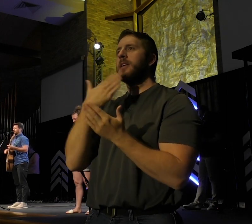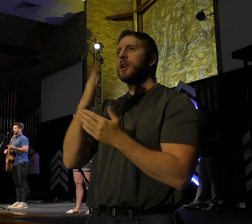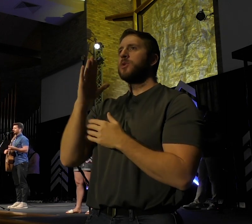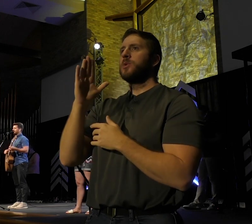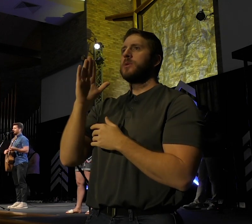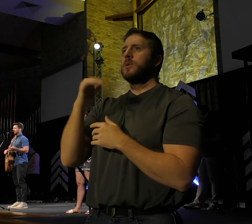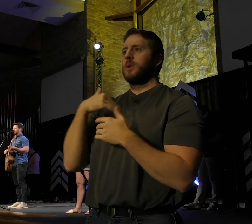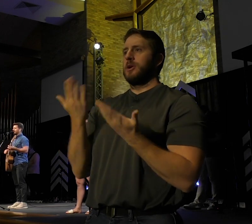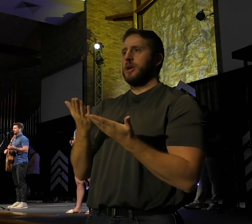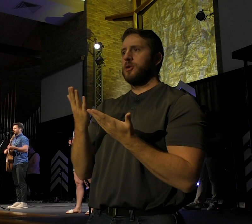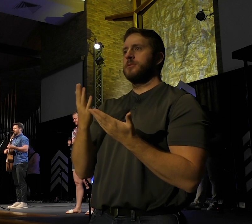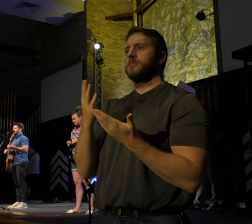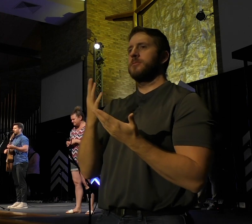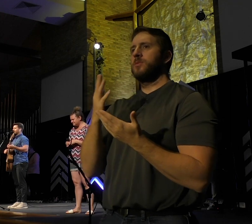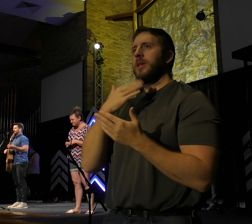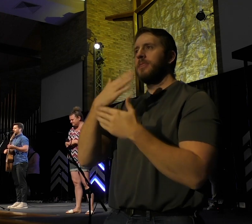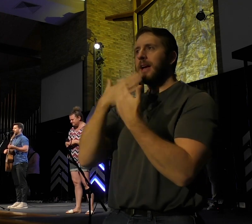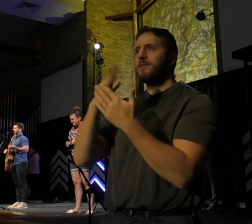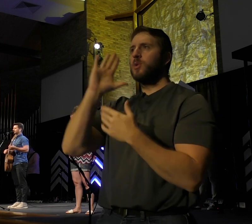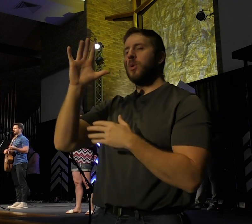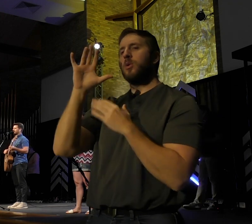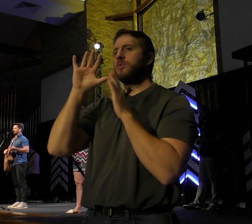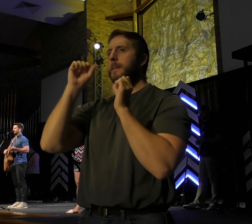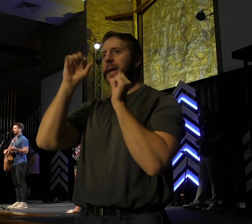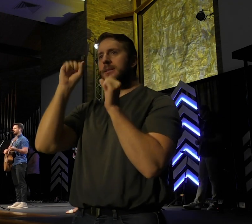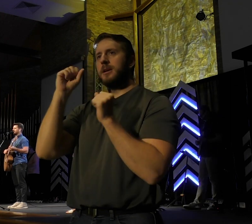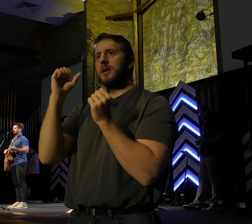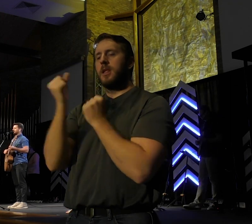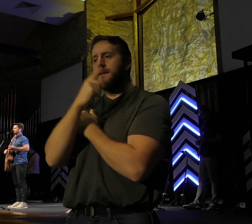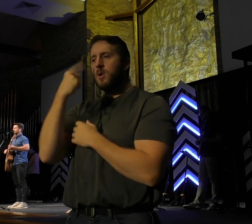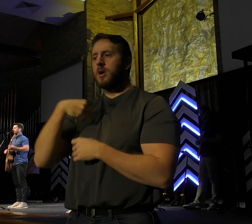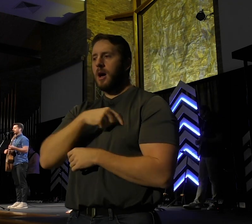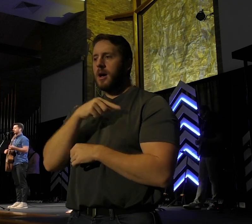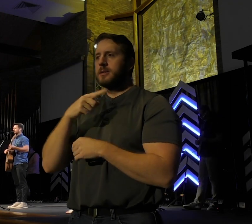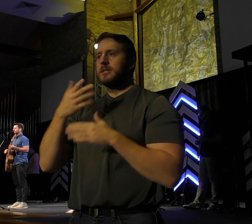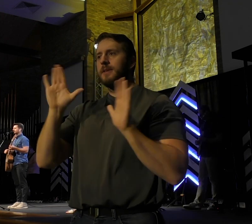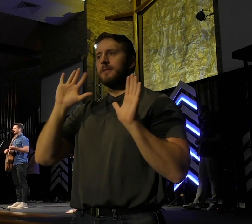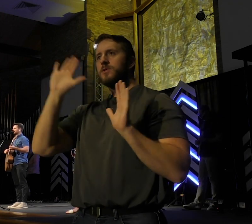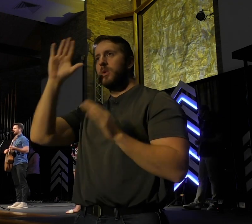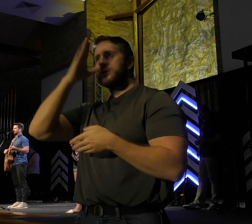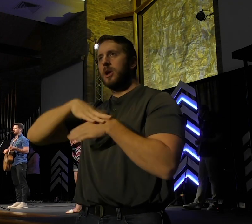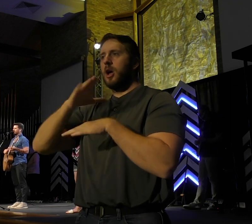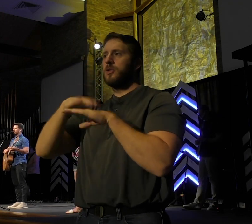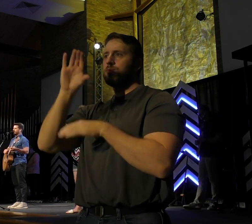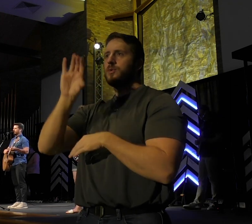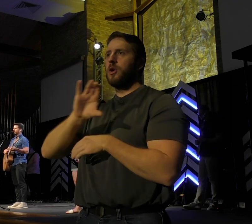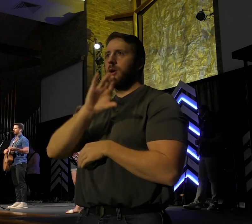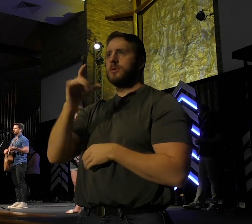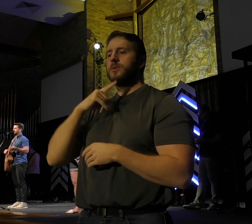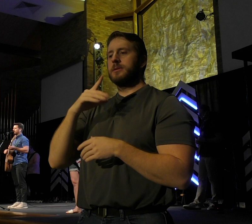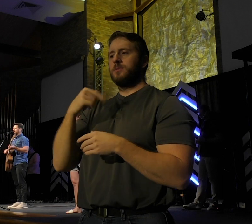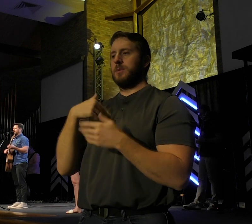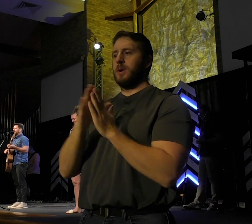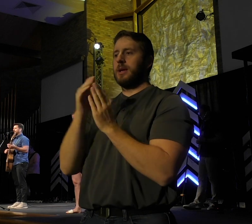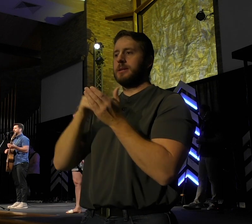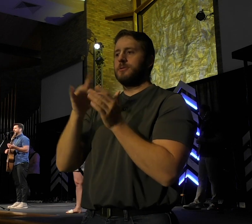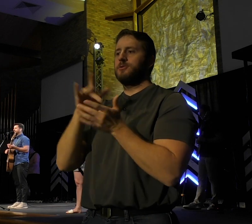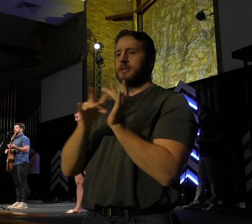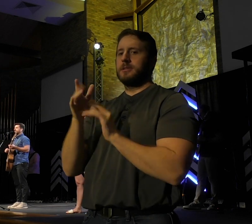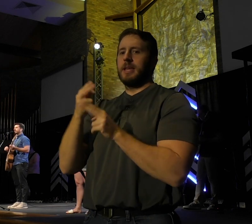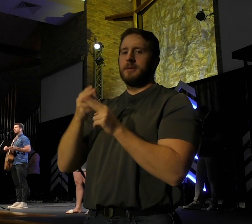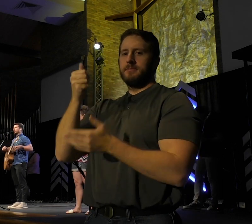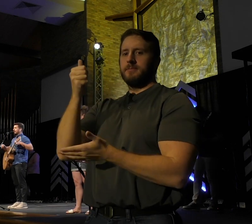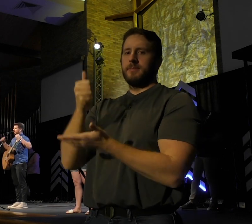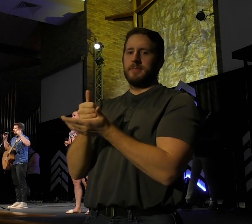ask that your will be done, and we thank you for your great love for us and the sacrifice of your son on the cross. It is in your great name we pray.